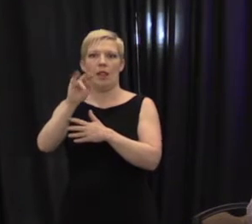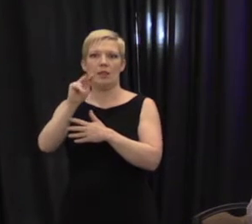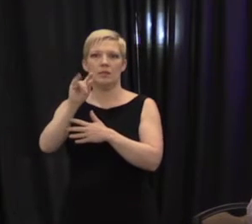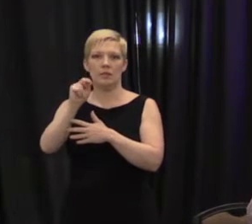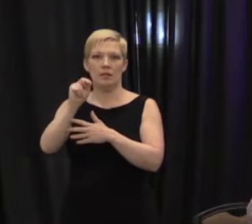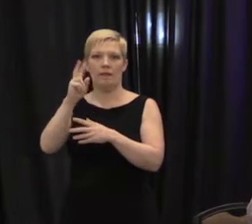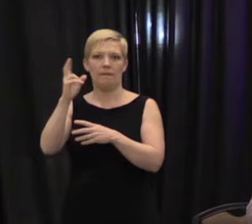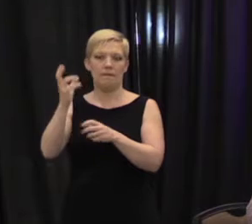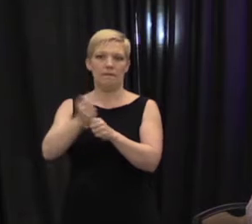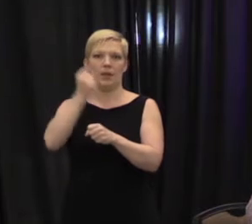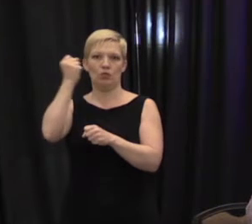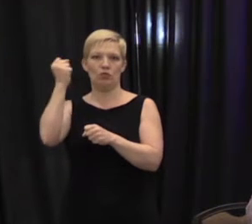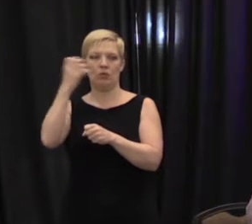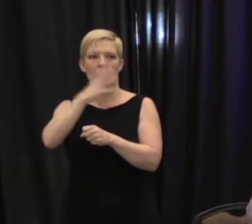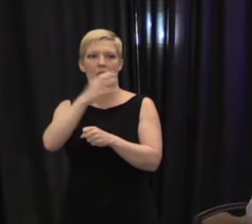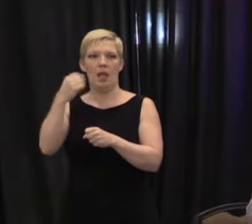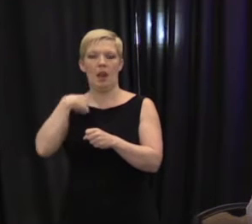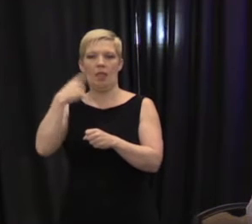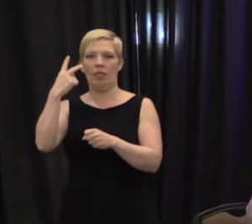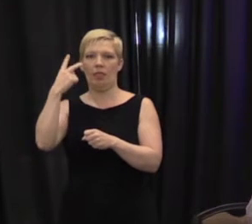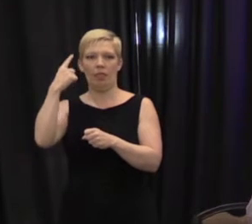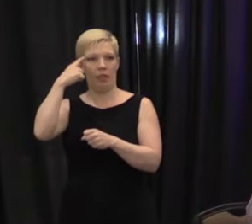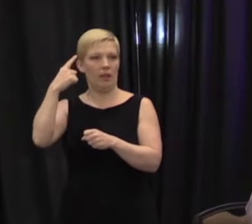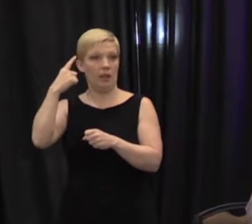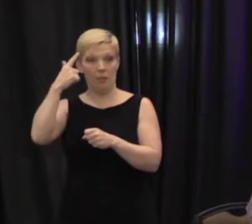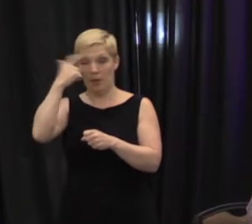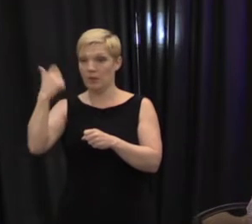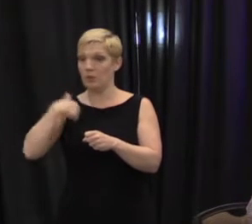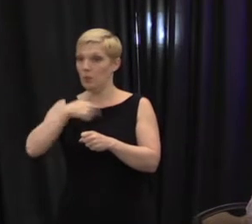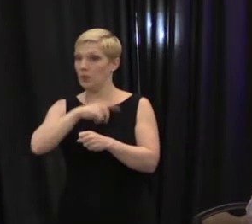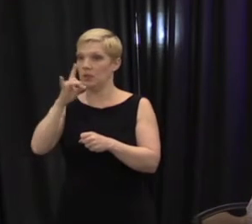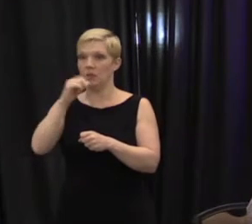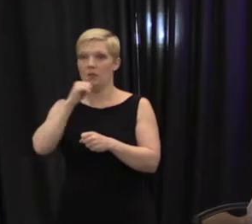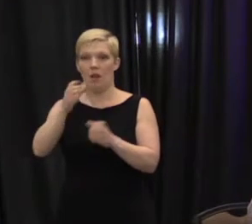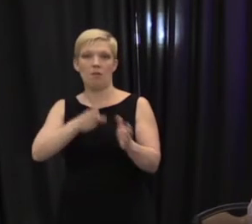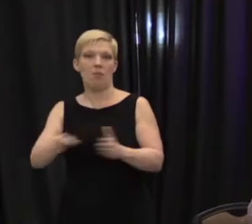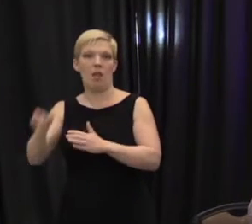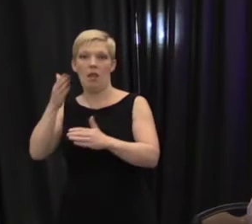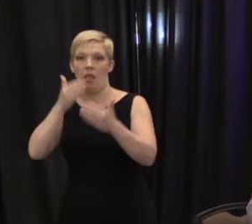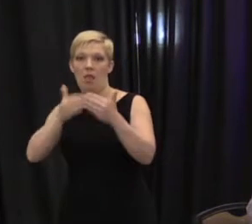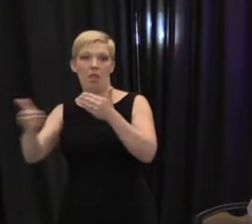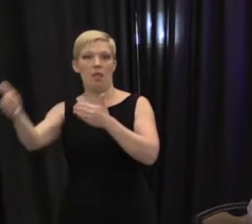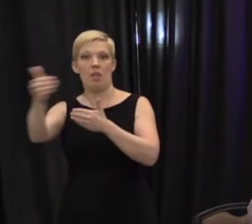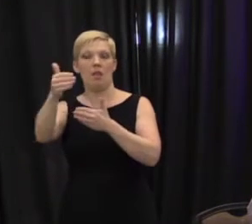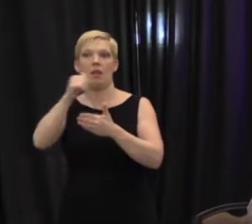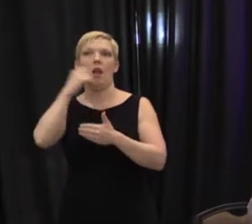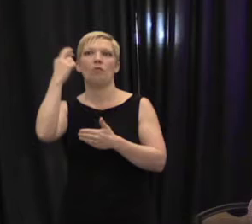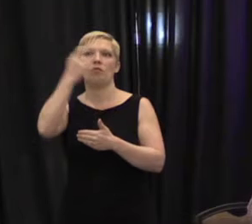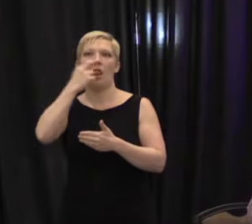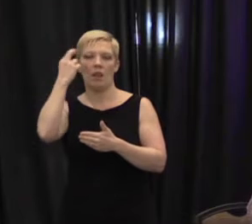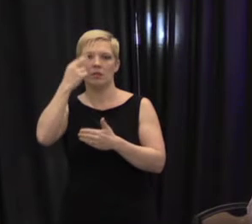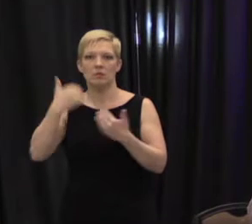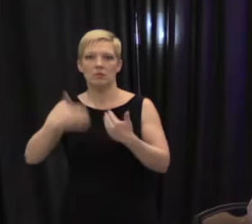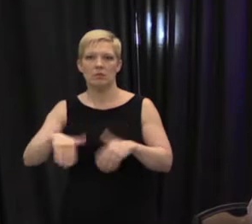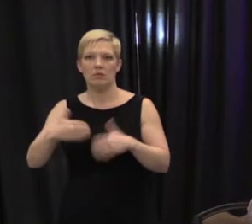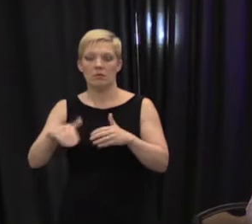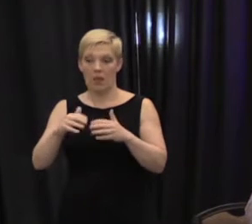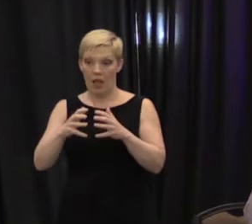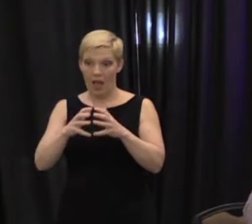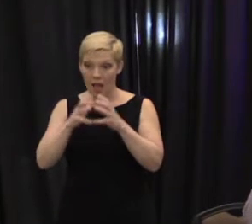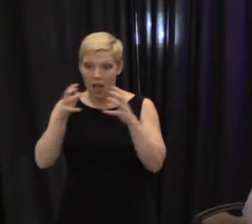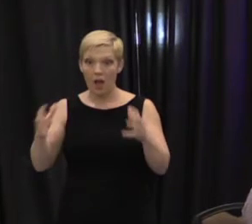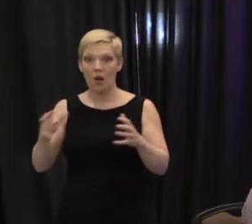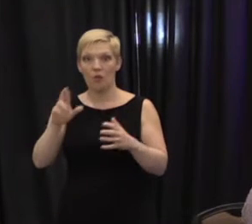think that lack of foresightedness, of anything else, of really not realizing just how racist